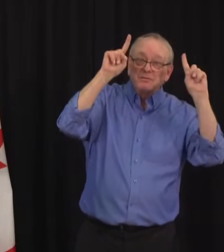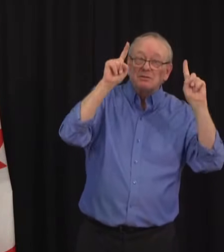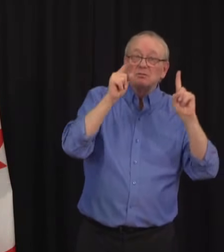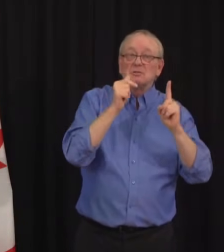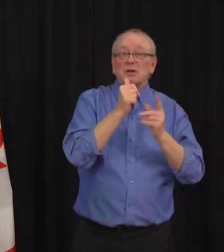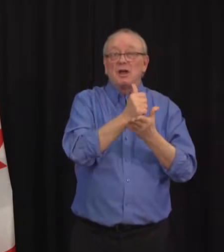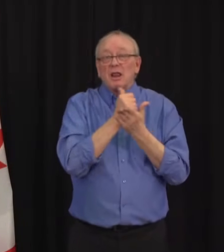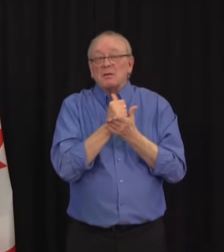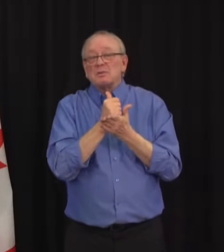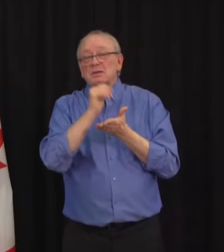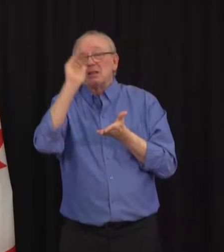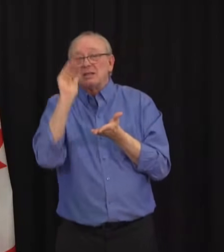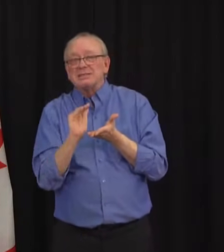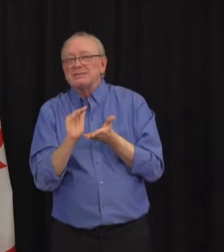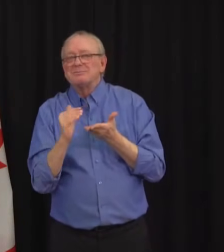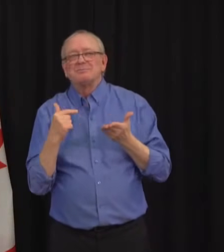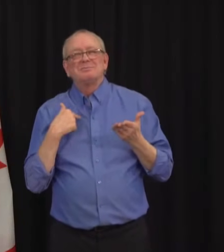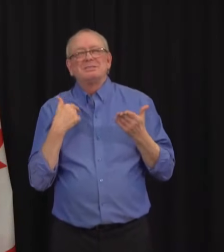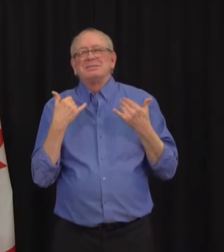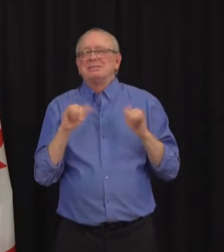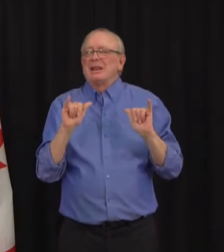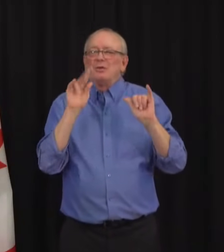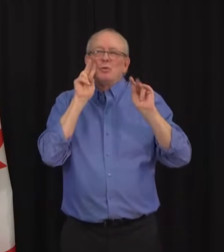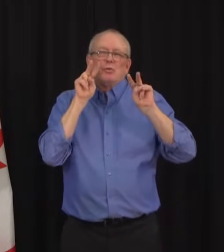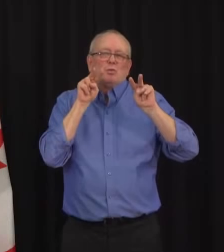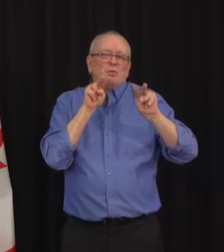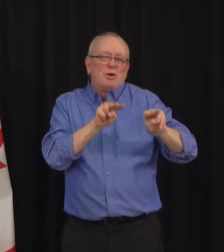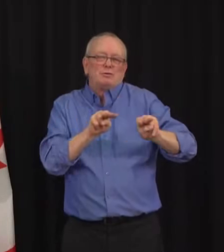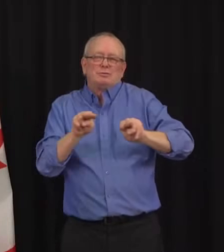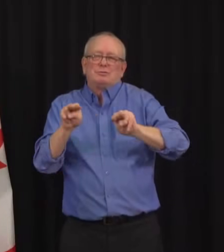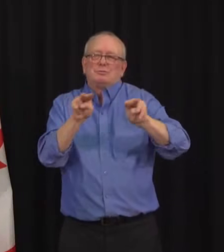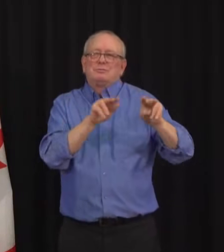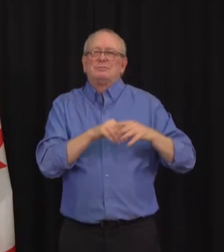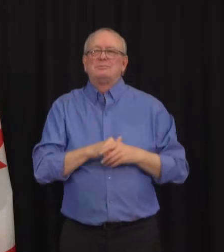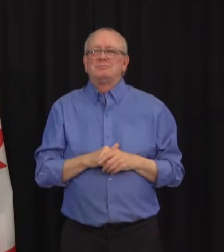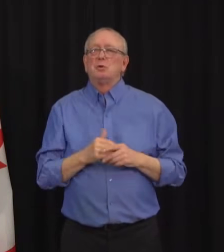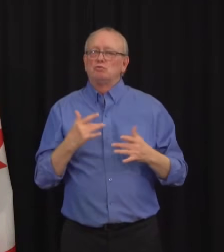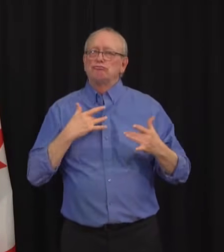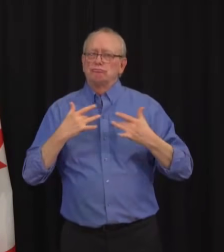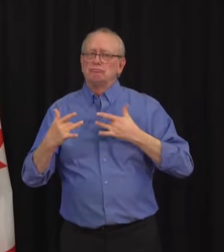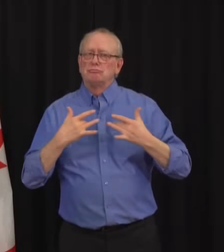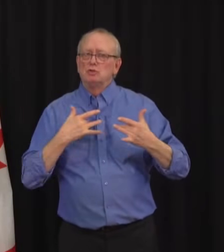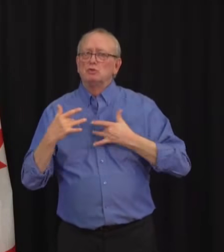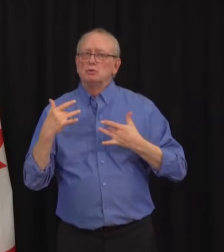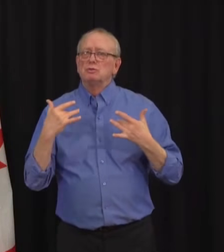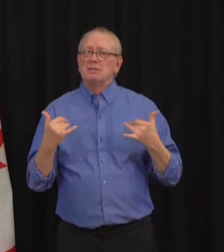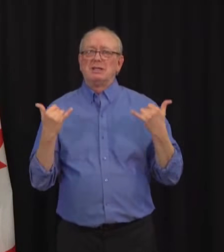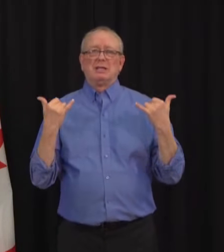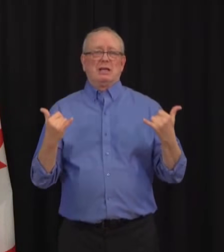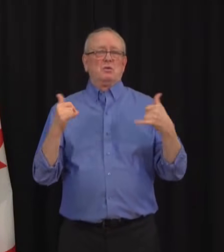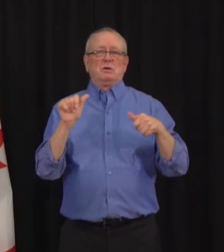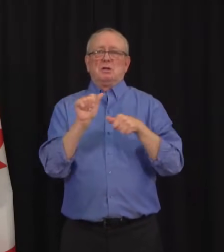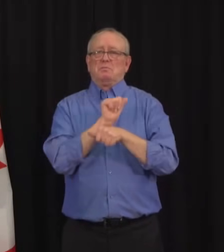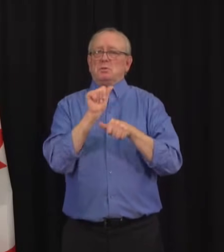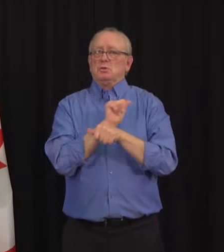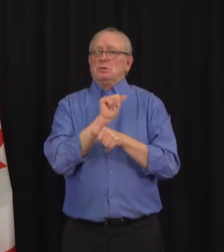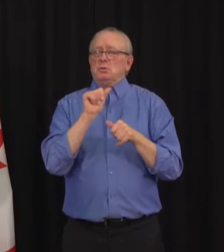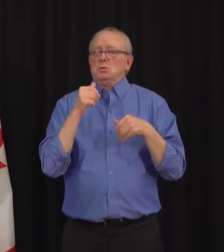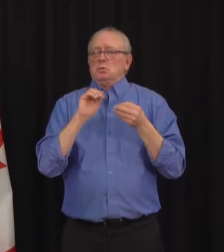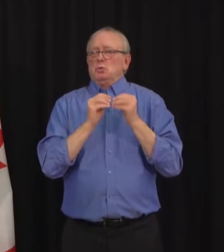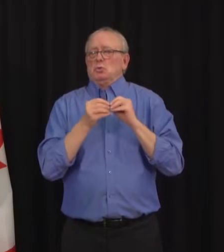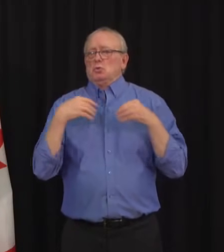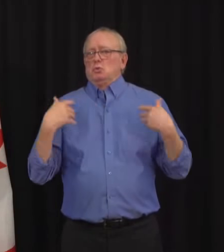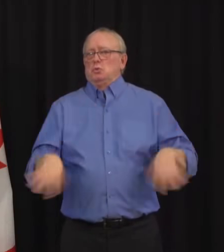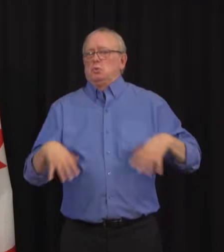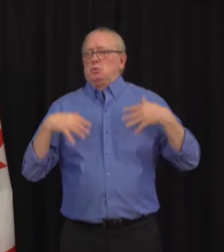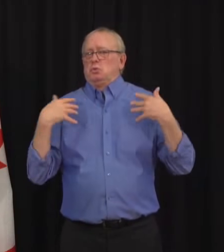as always, watching very closely. As I said earlier, I am very concerned about these numbers. And the actions that all of us take